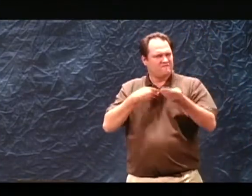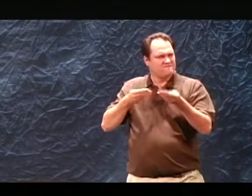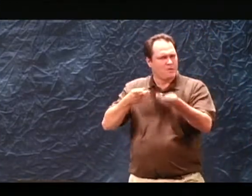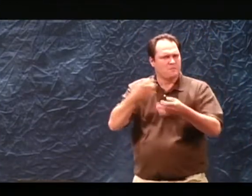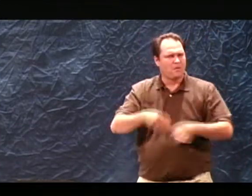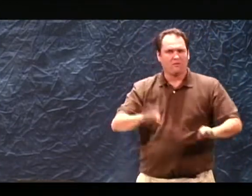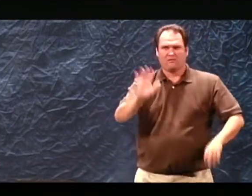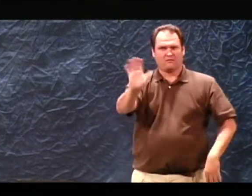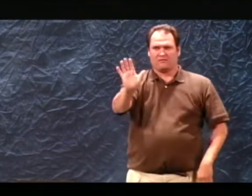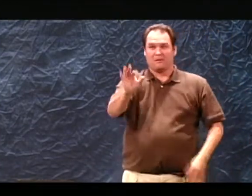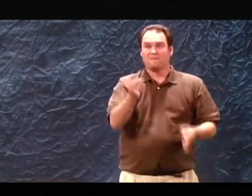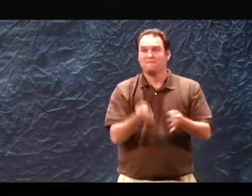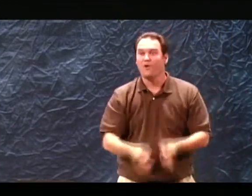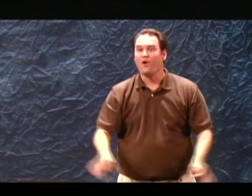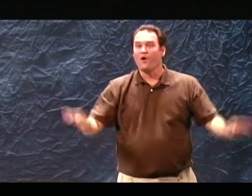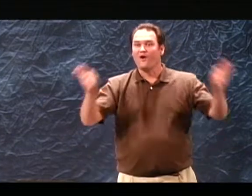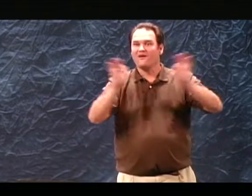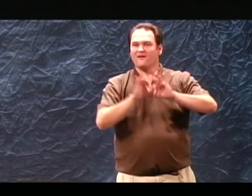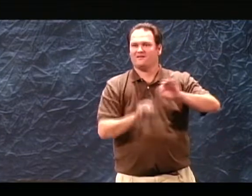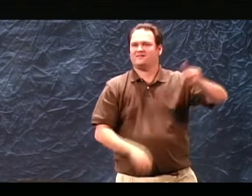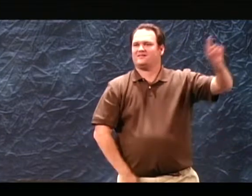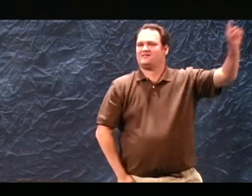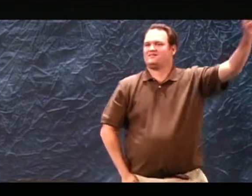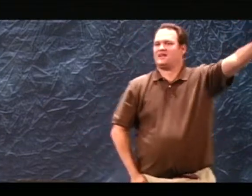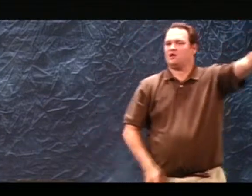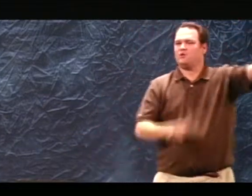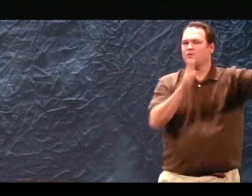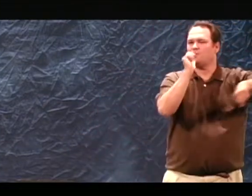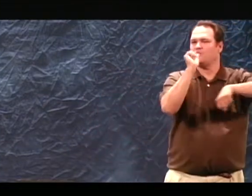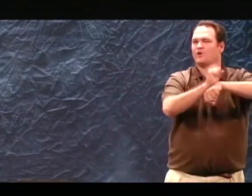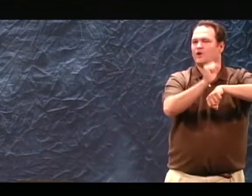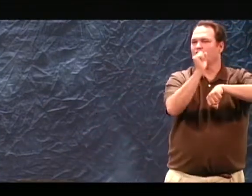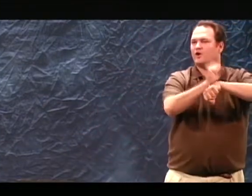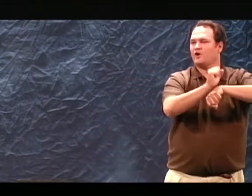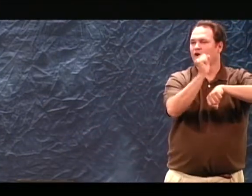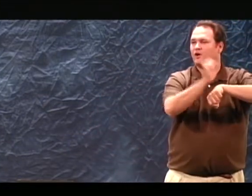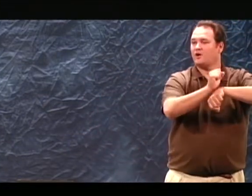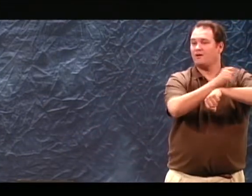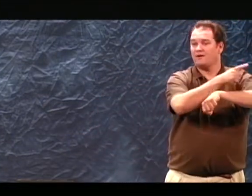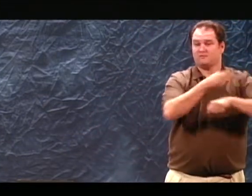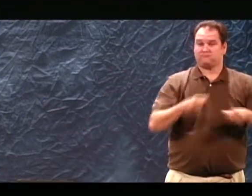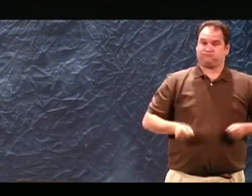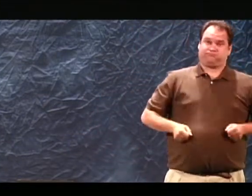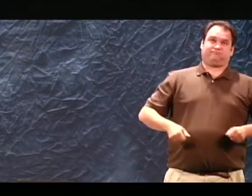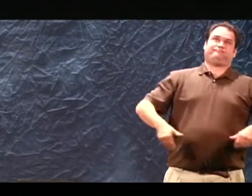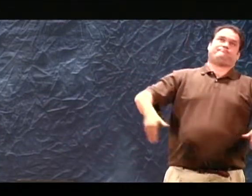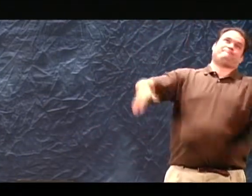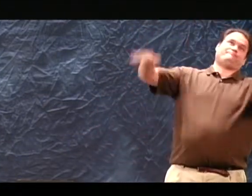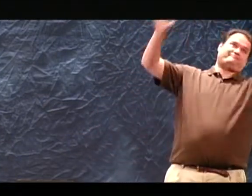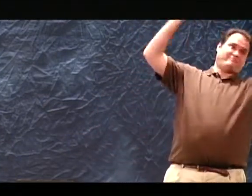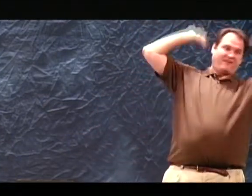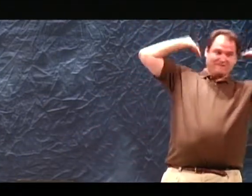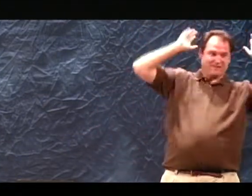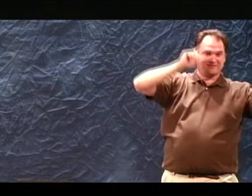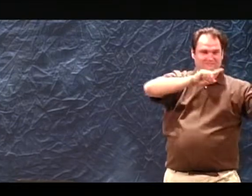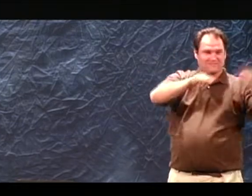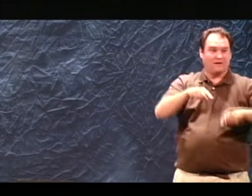children and you know what it may seem like my job being up here feeding you the word of god